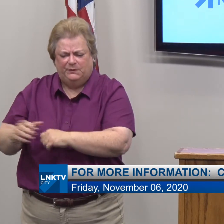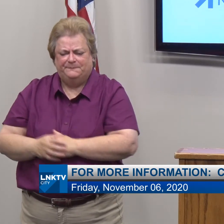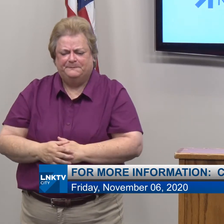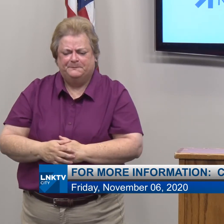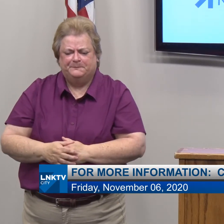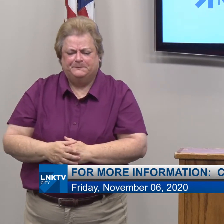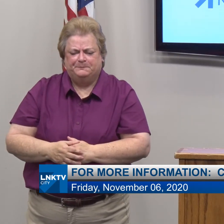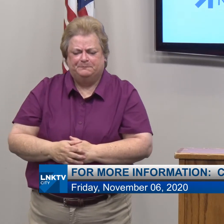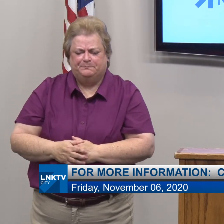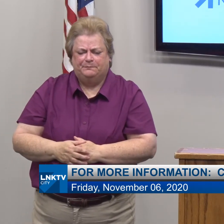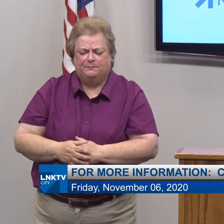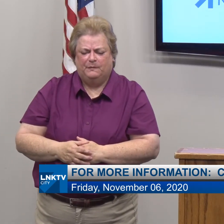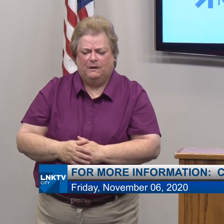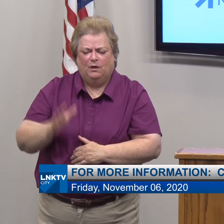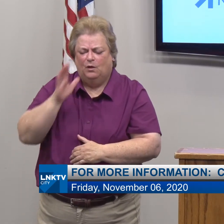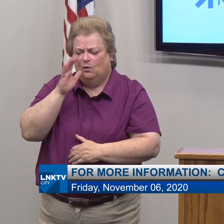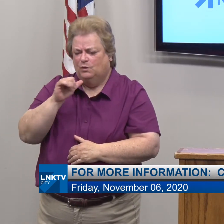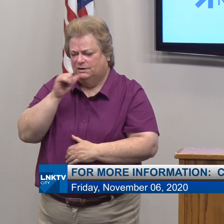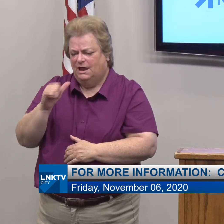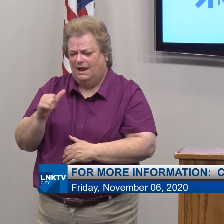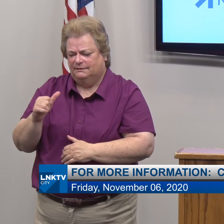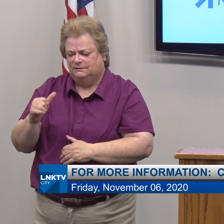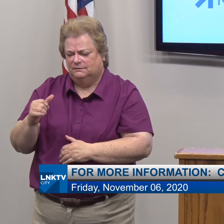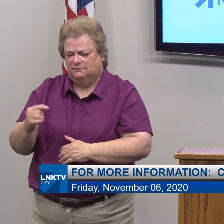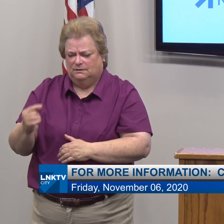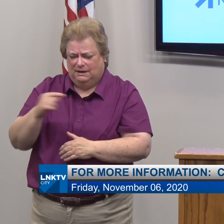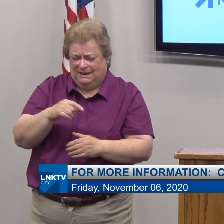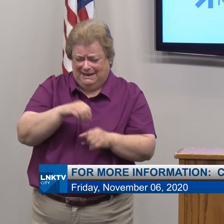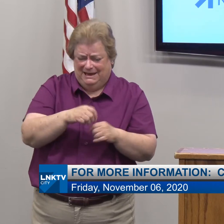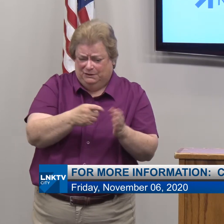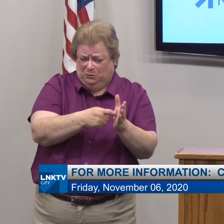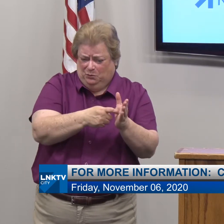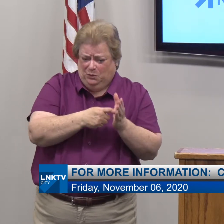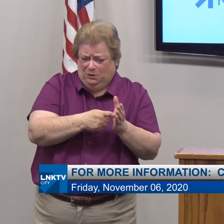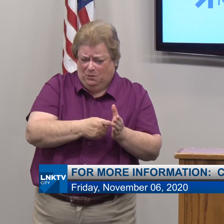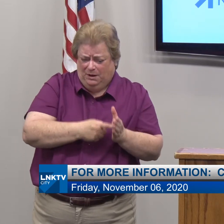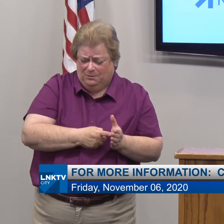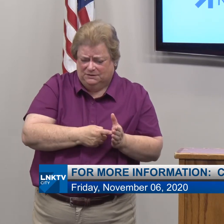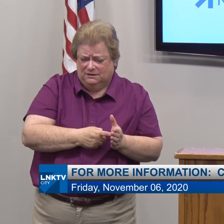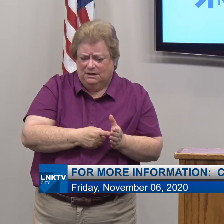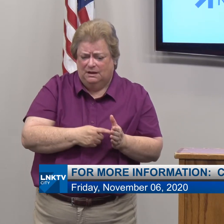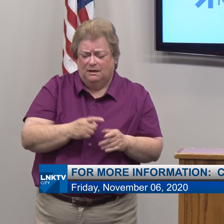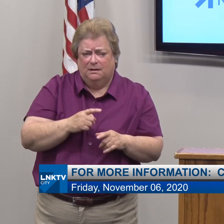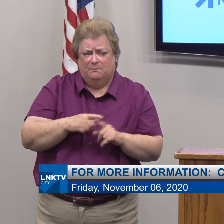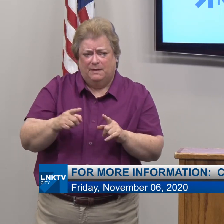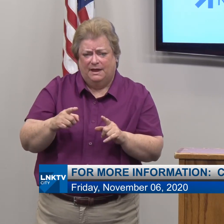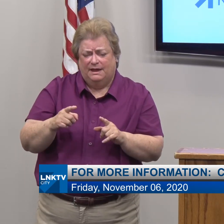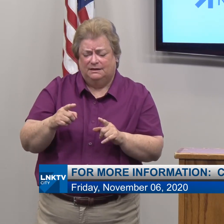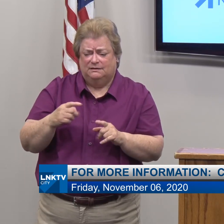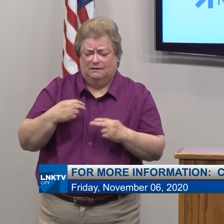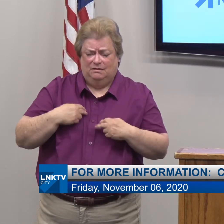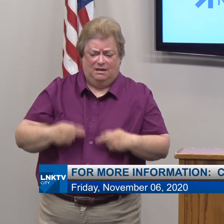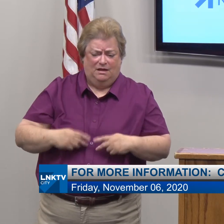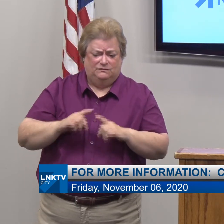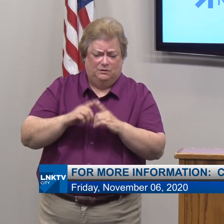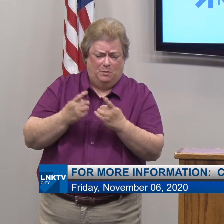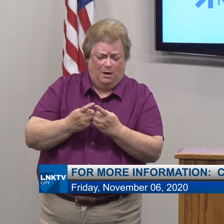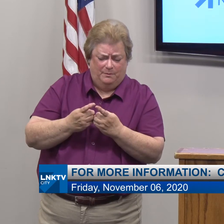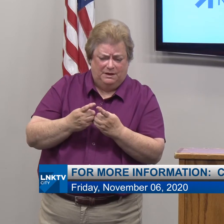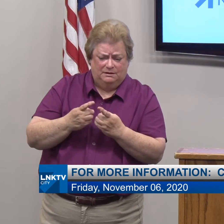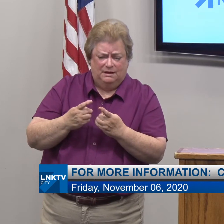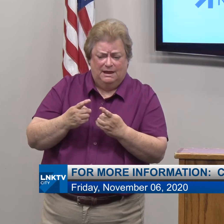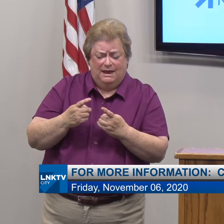are not going to be reflected in the direct health measure changes. But could you explain, are you limited, is the health department limited in how